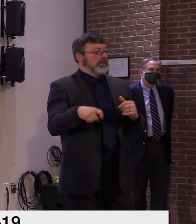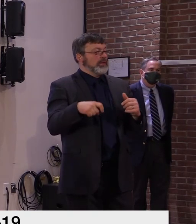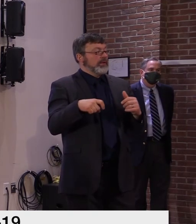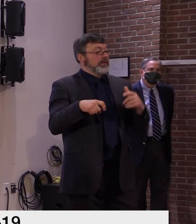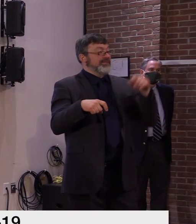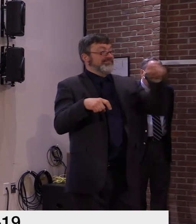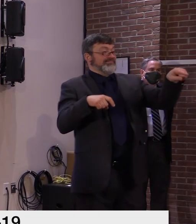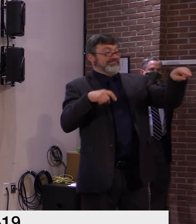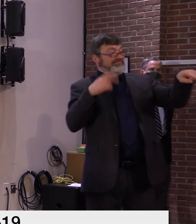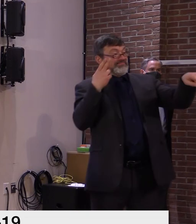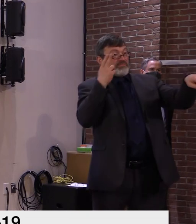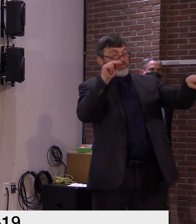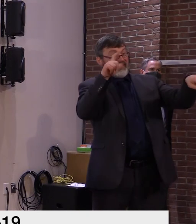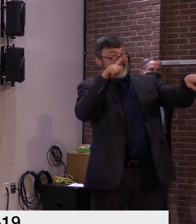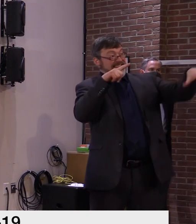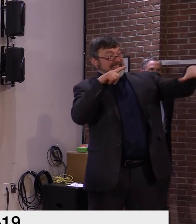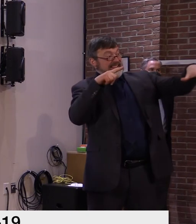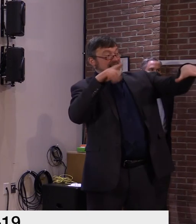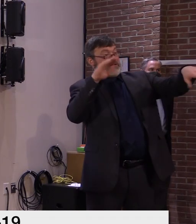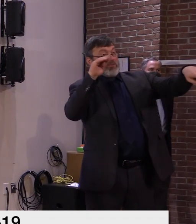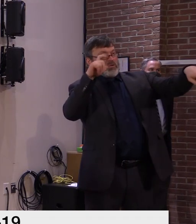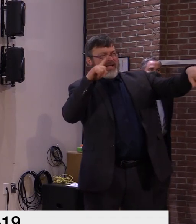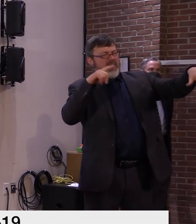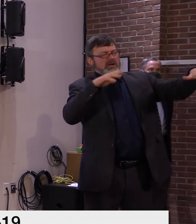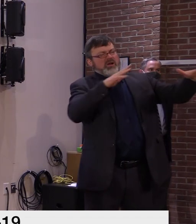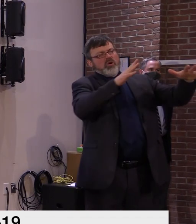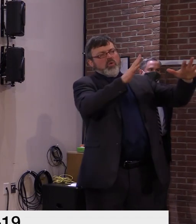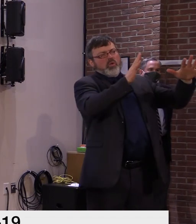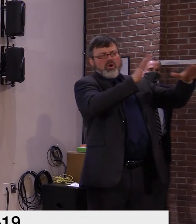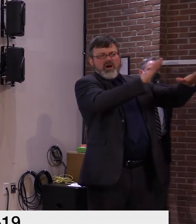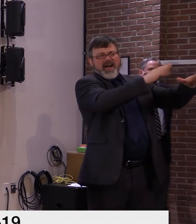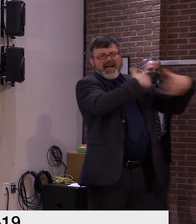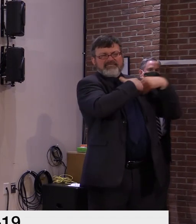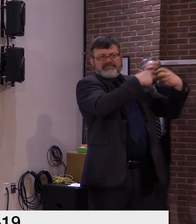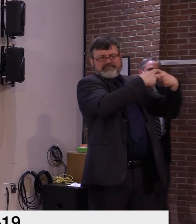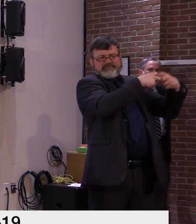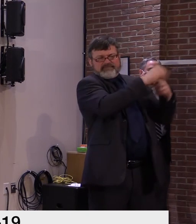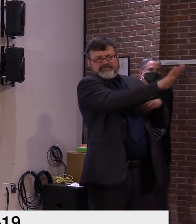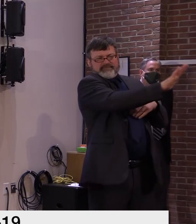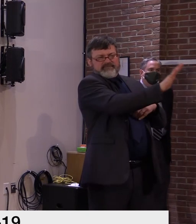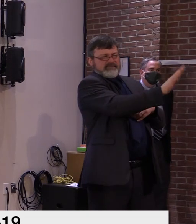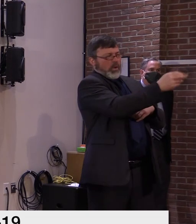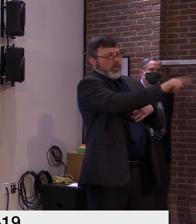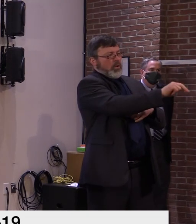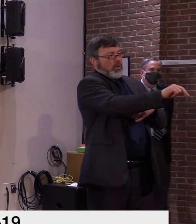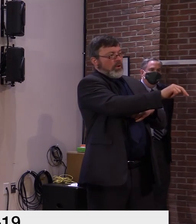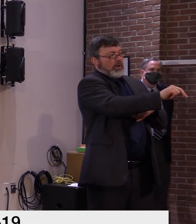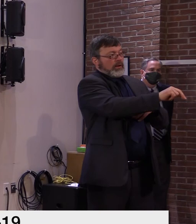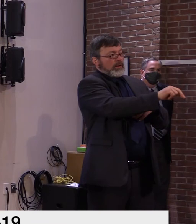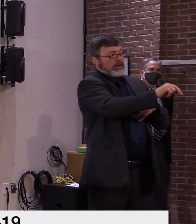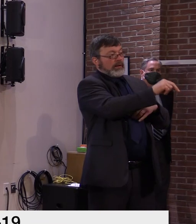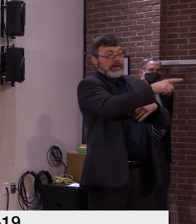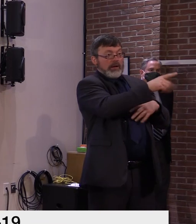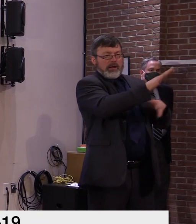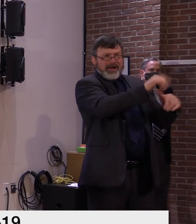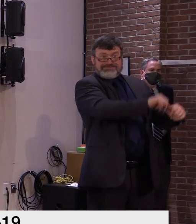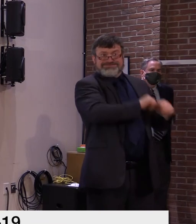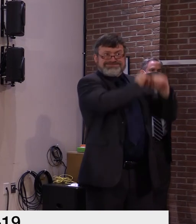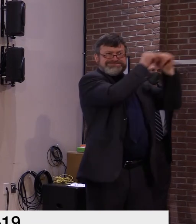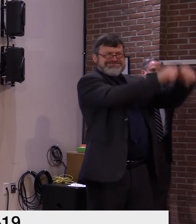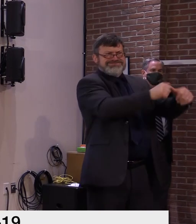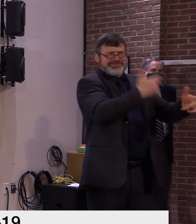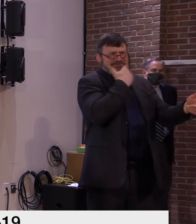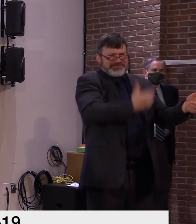well. It's not an ideal situation. We need to move people to permanent housing. That's number